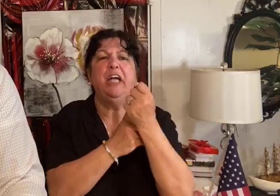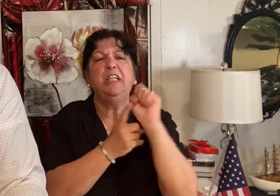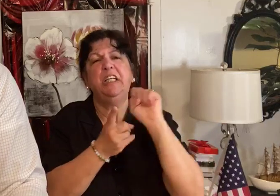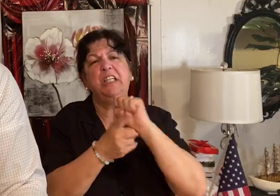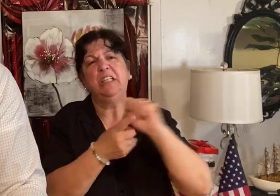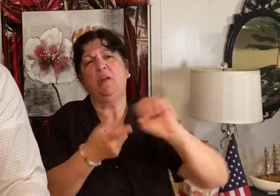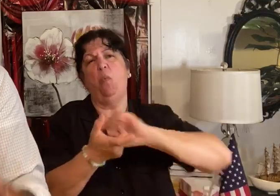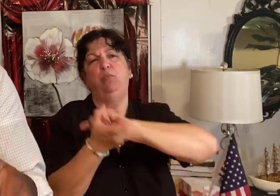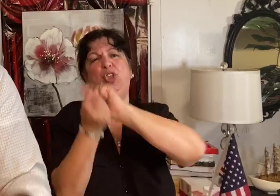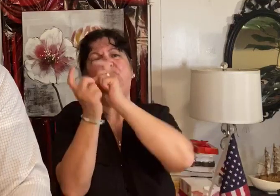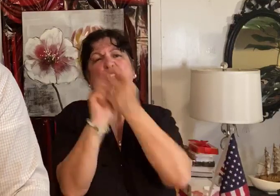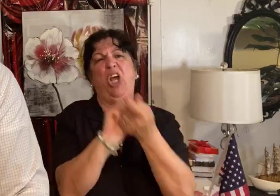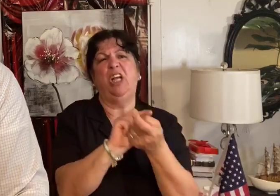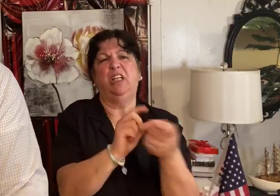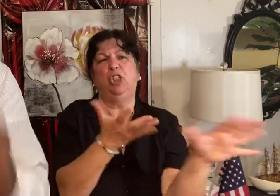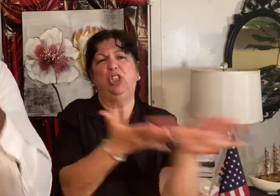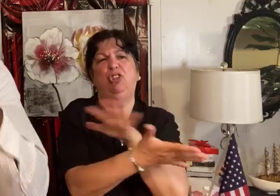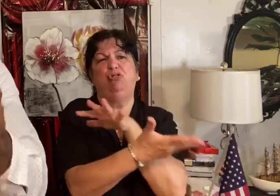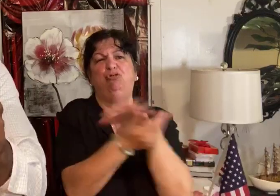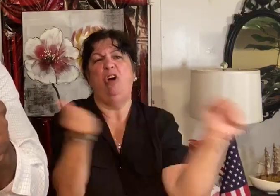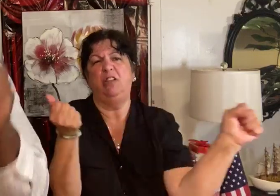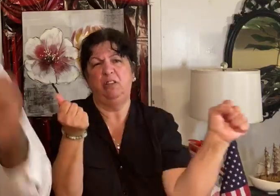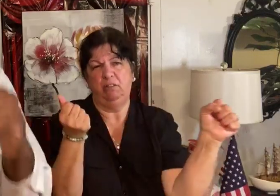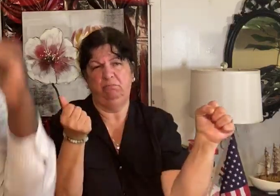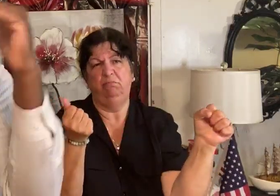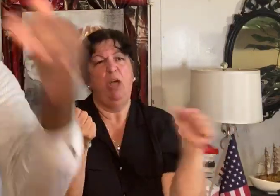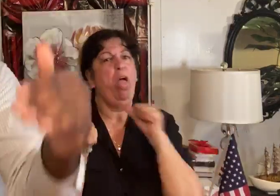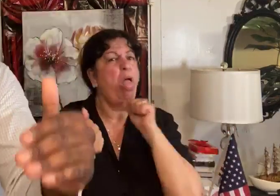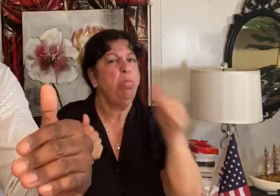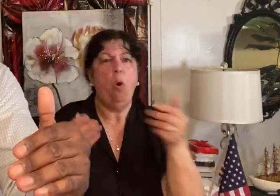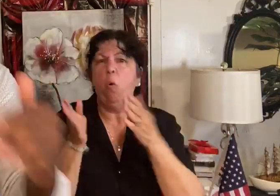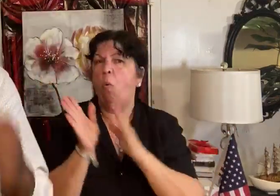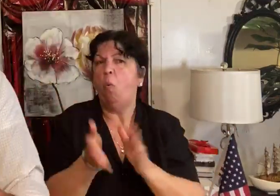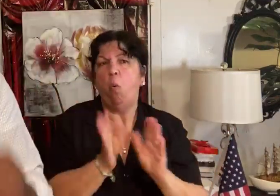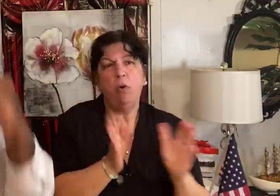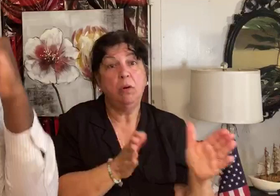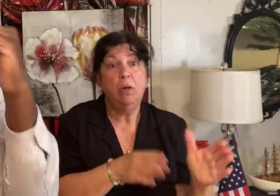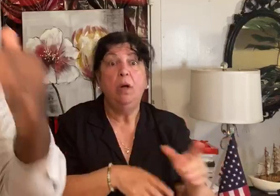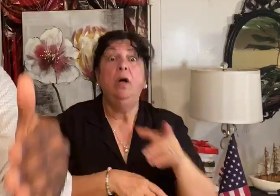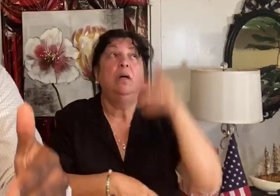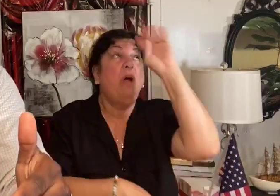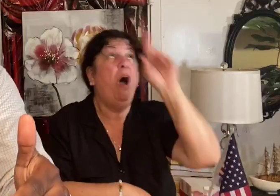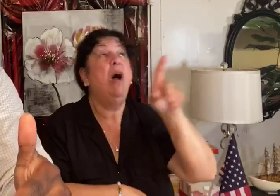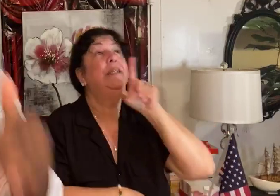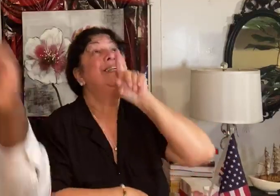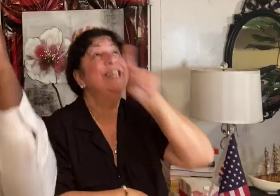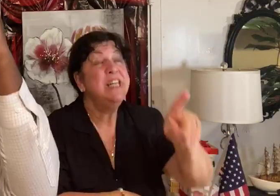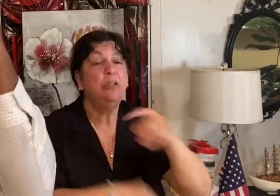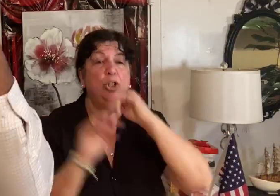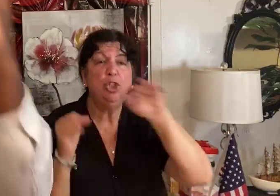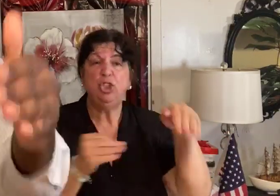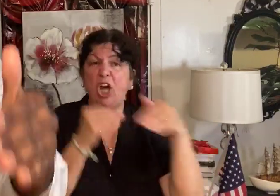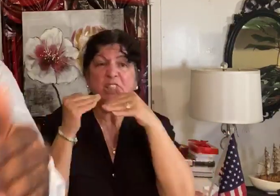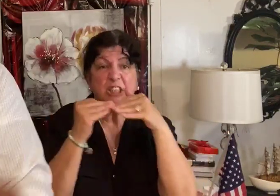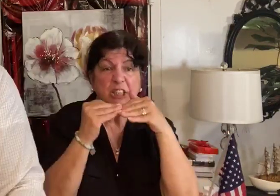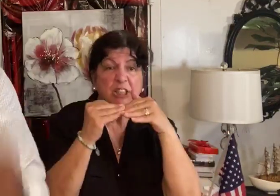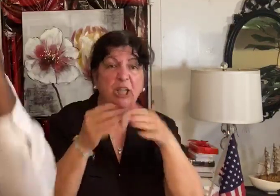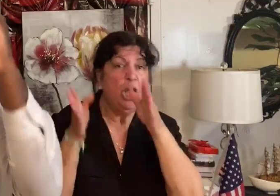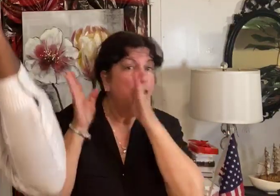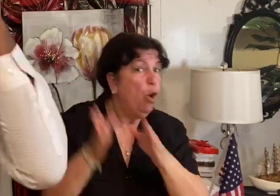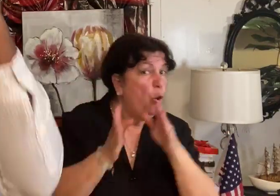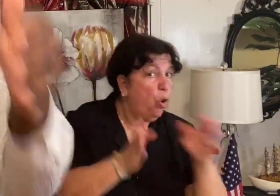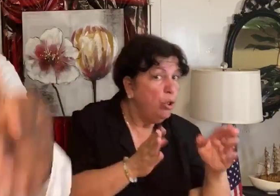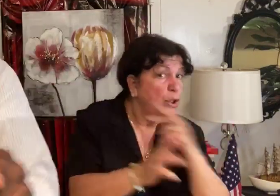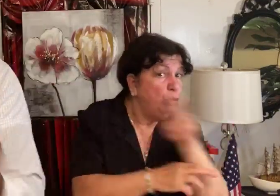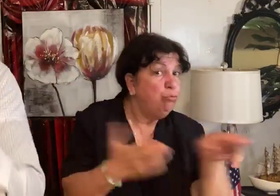and anarchy and disorder. And God is the God of order. He's the God of justice. He is righteousness.